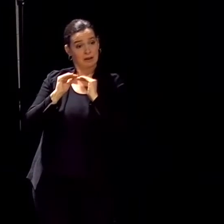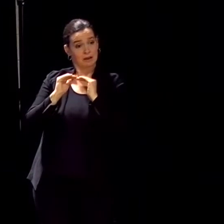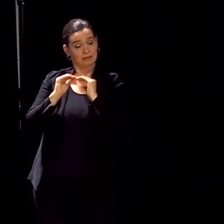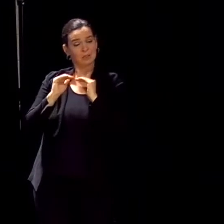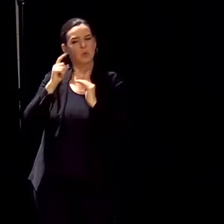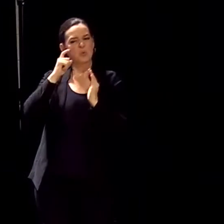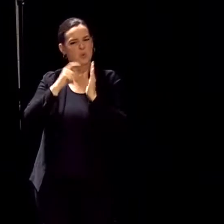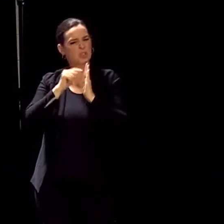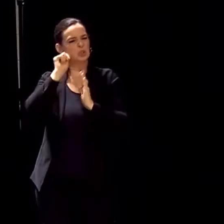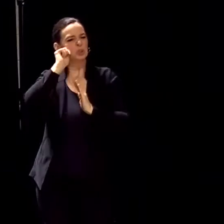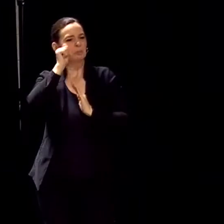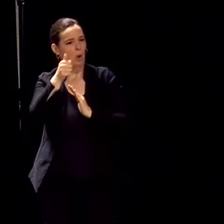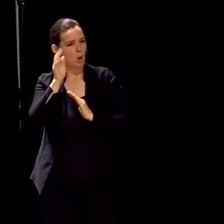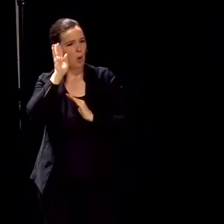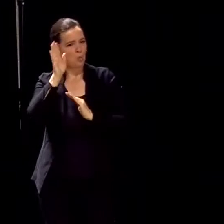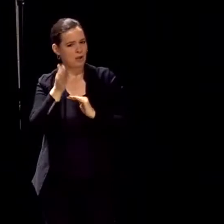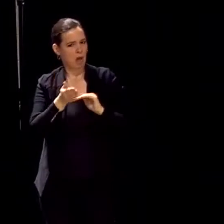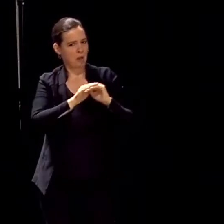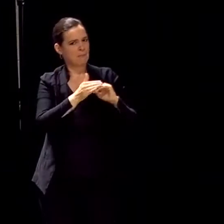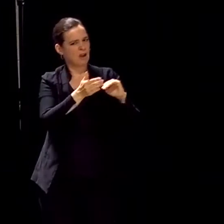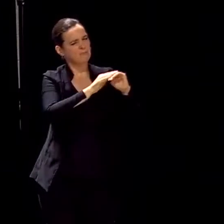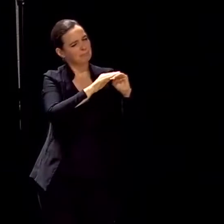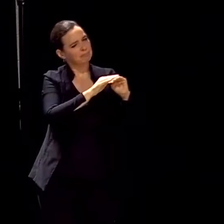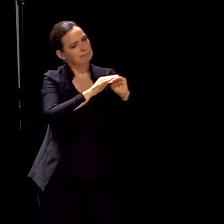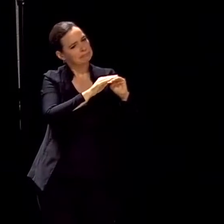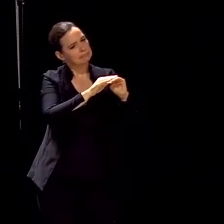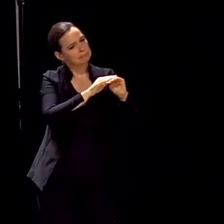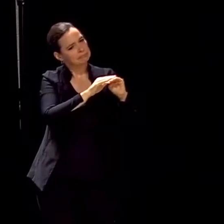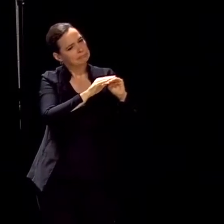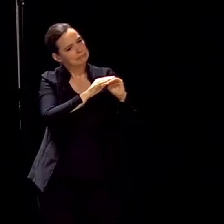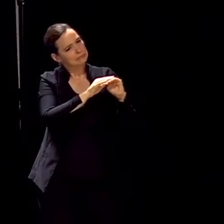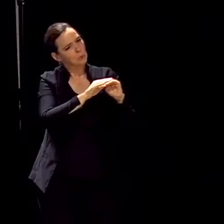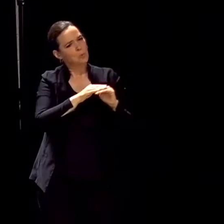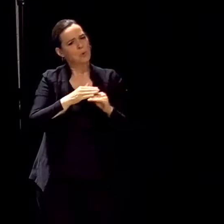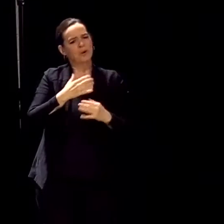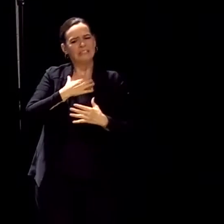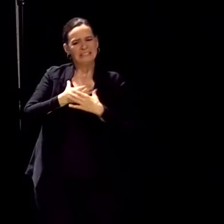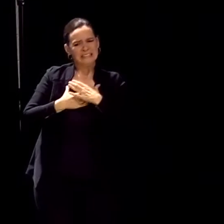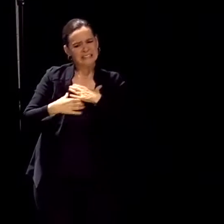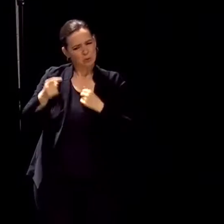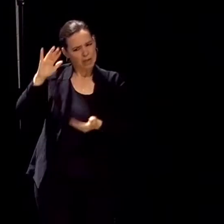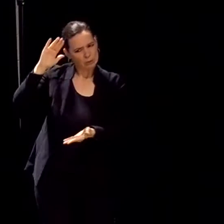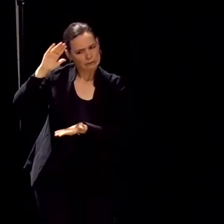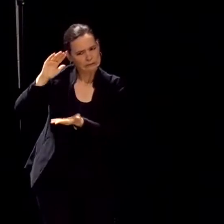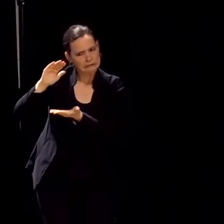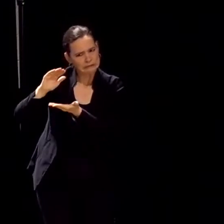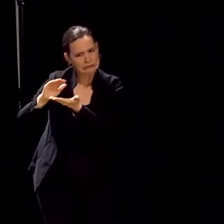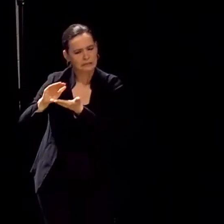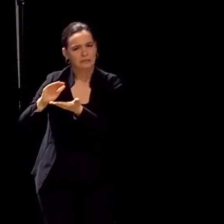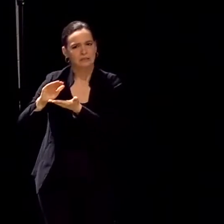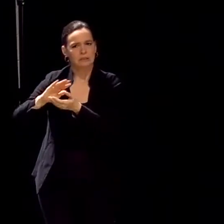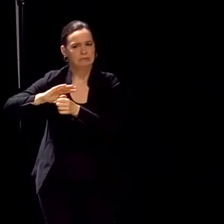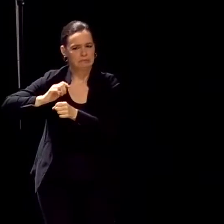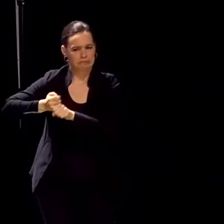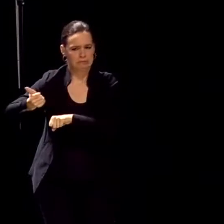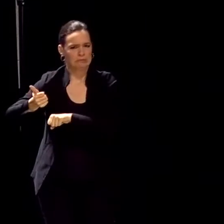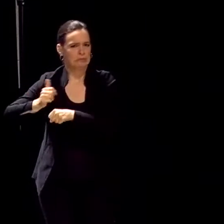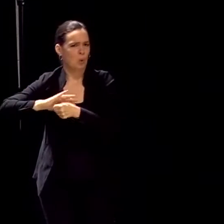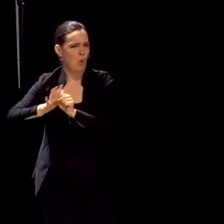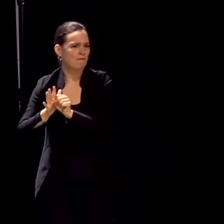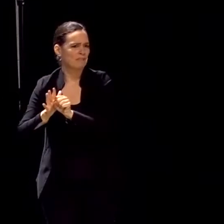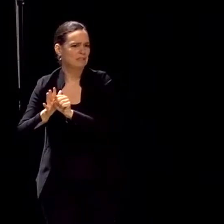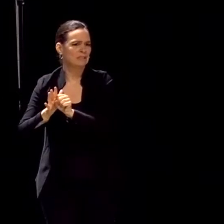peaking. Now it's our job to starve the virus and move the numbers down. We need these numbers down by the end of the